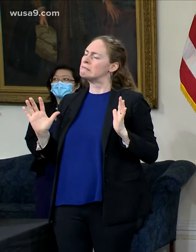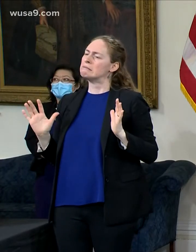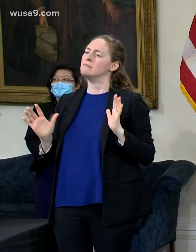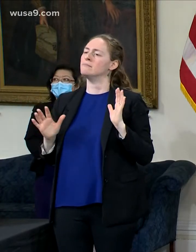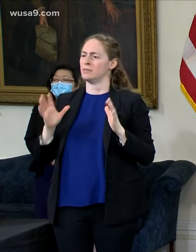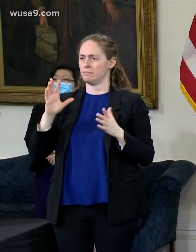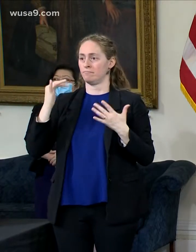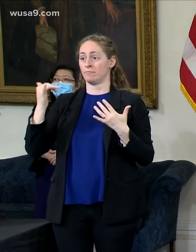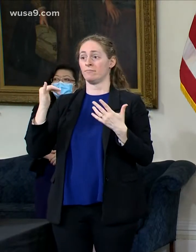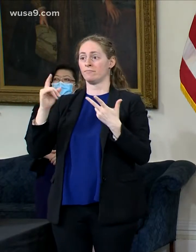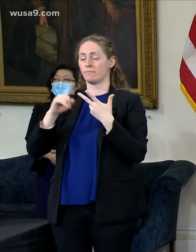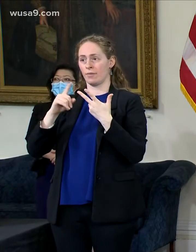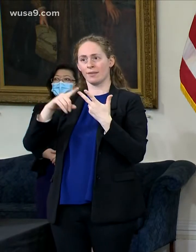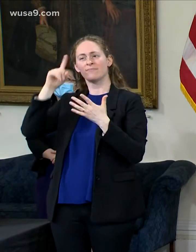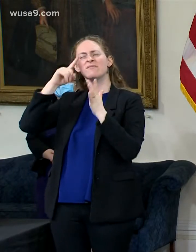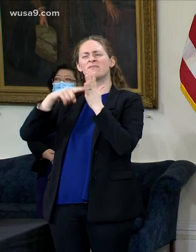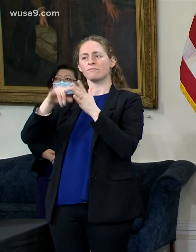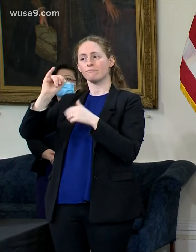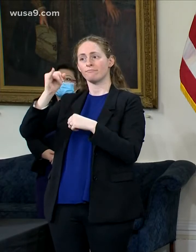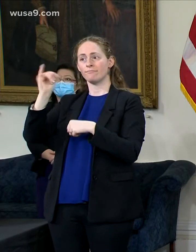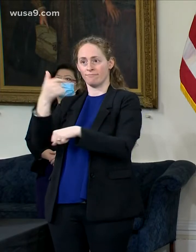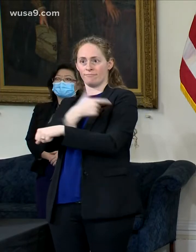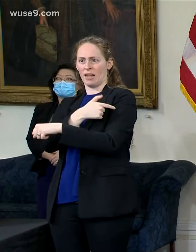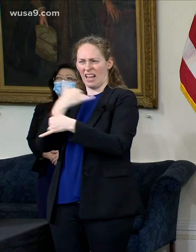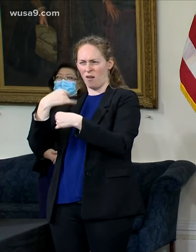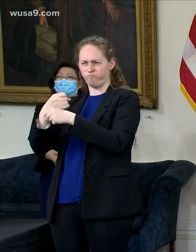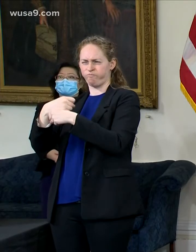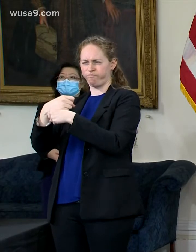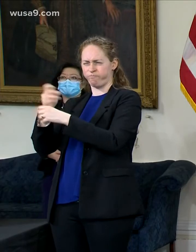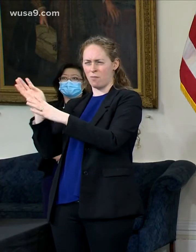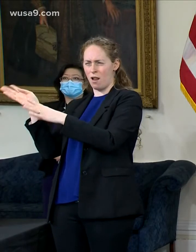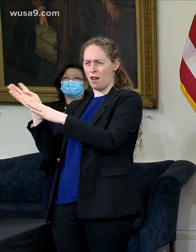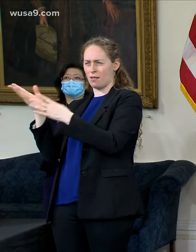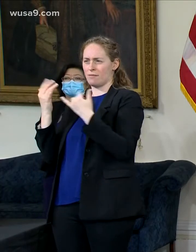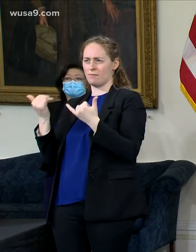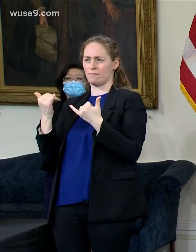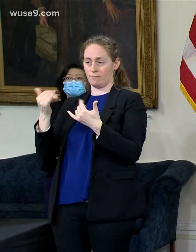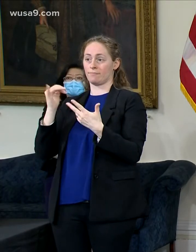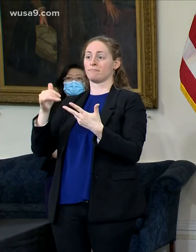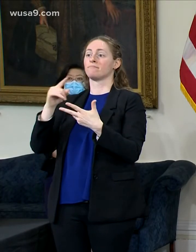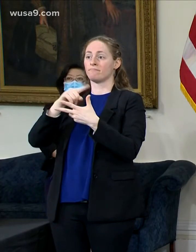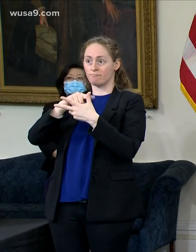online and continual increases with Pfizer and Moderna. So,